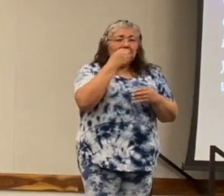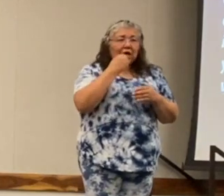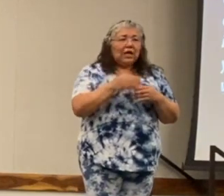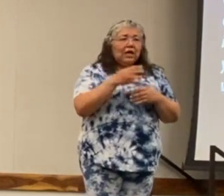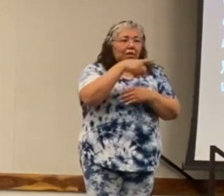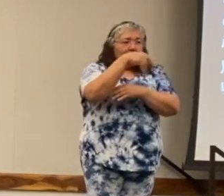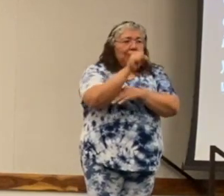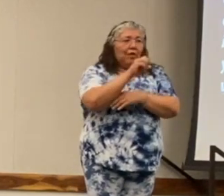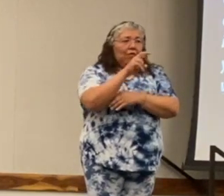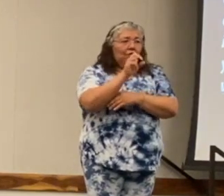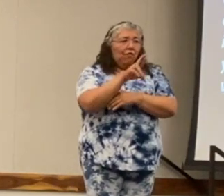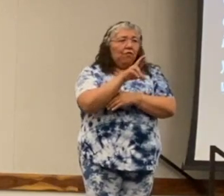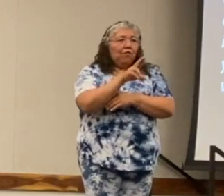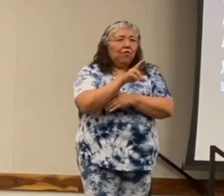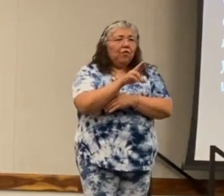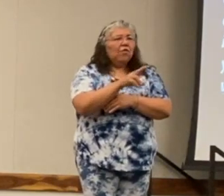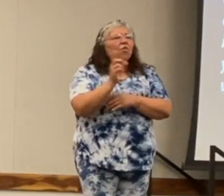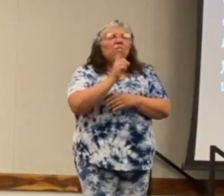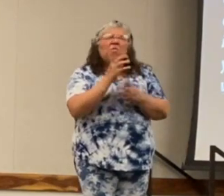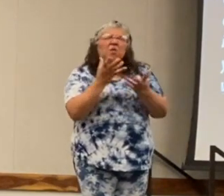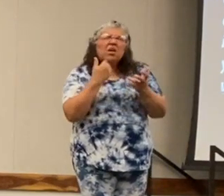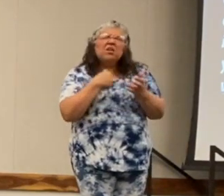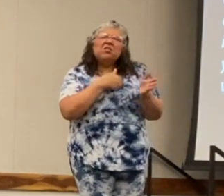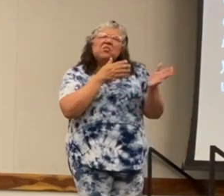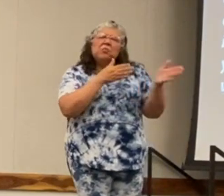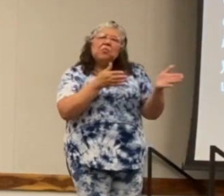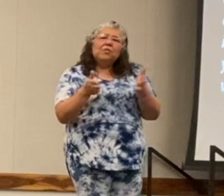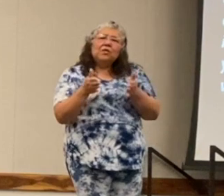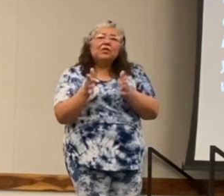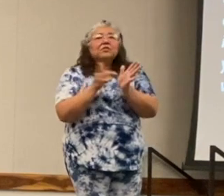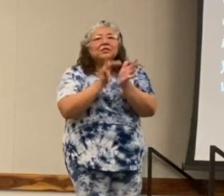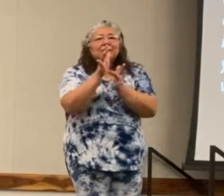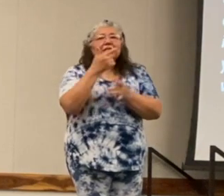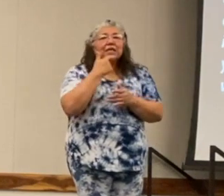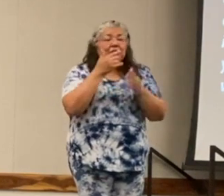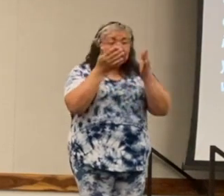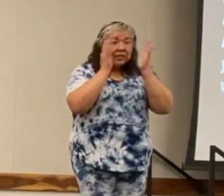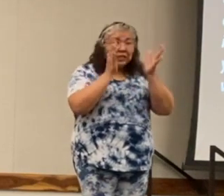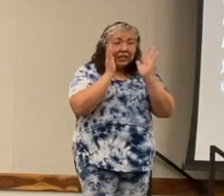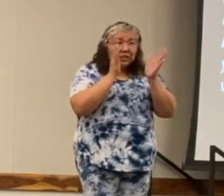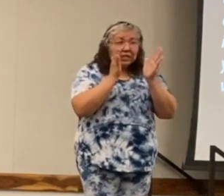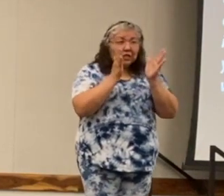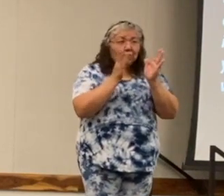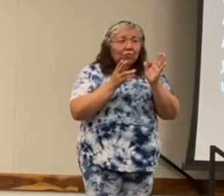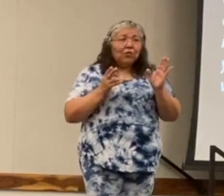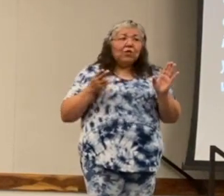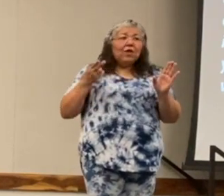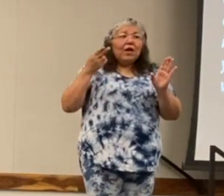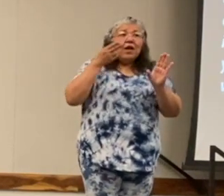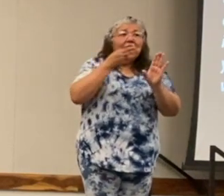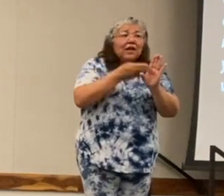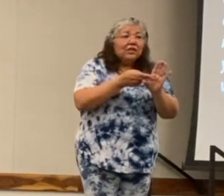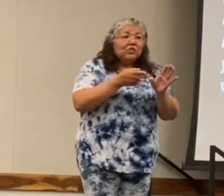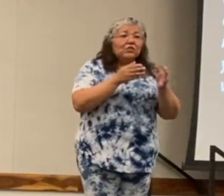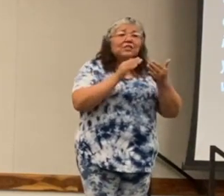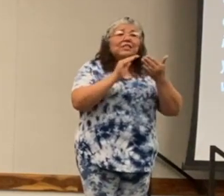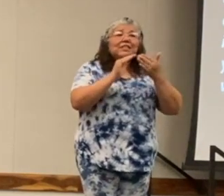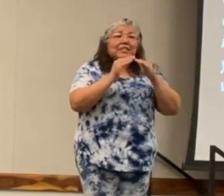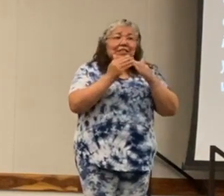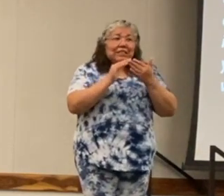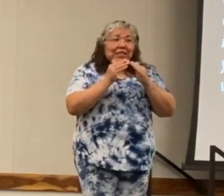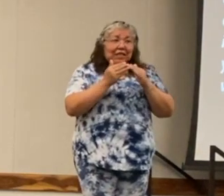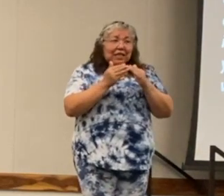prepare? So the Lord says, listen, Jesus says, listen, when you entered the city, now he's getting